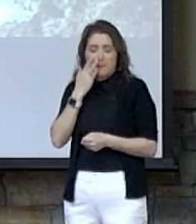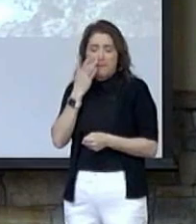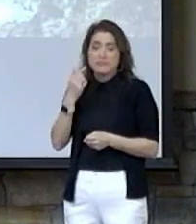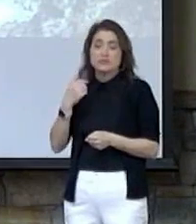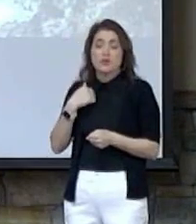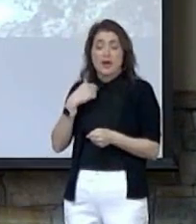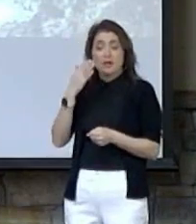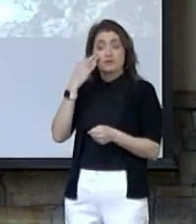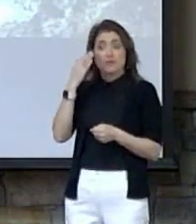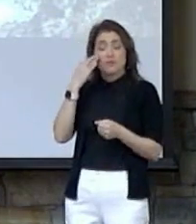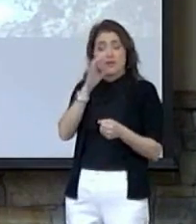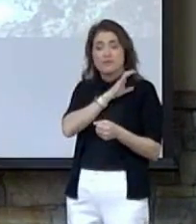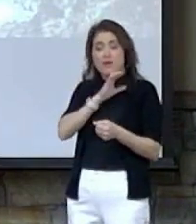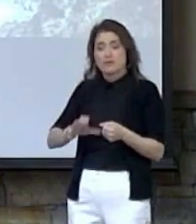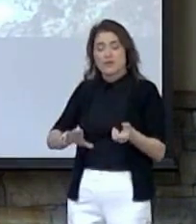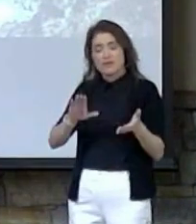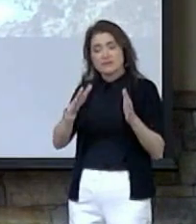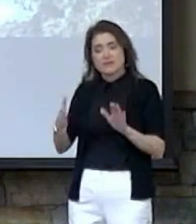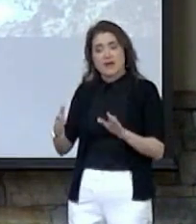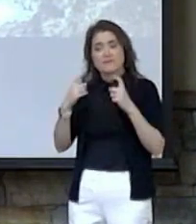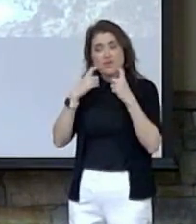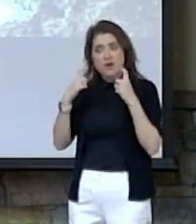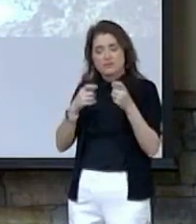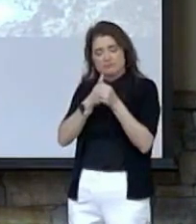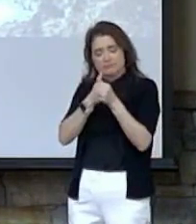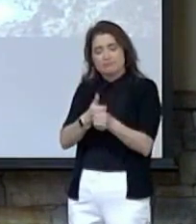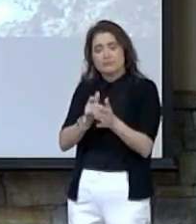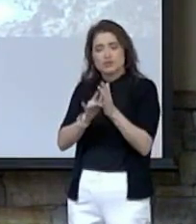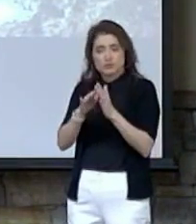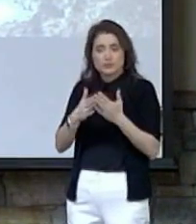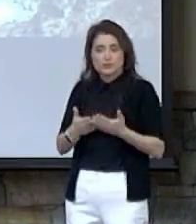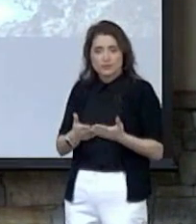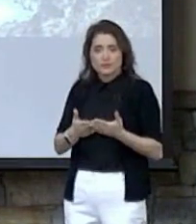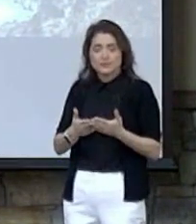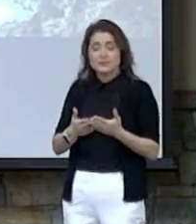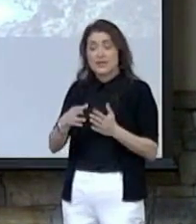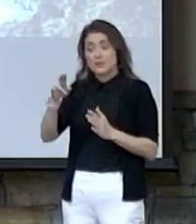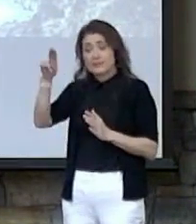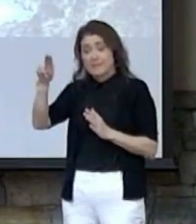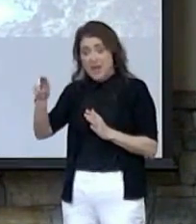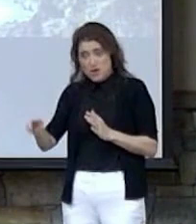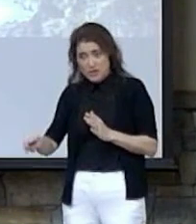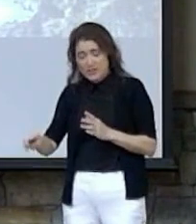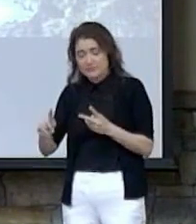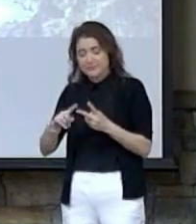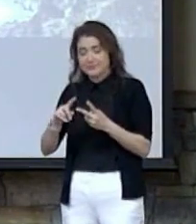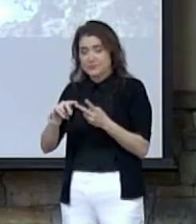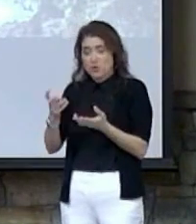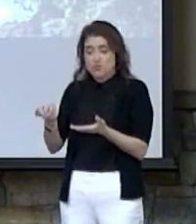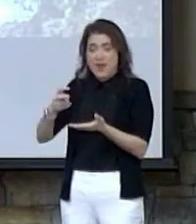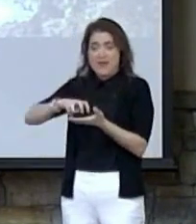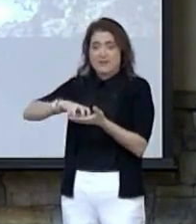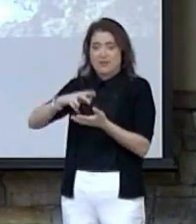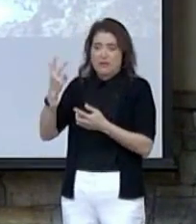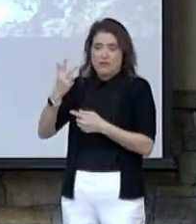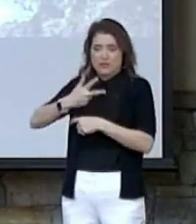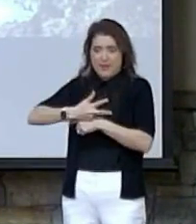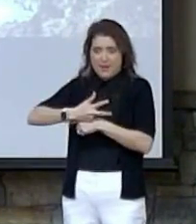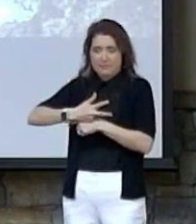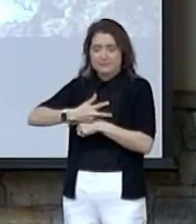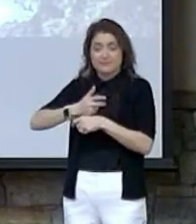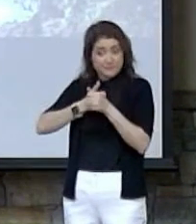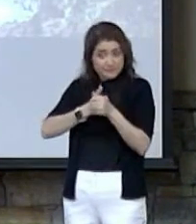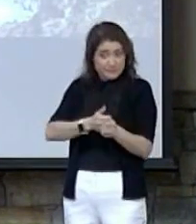Christ died for our sins in accordance with the Scriptures, that he was buried, that he was raised on the third day in accordance with the